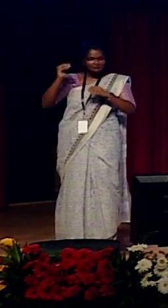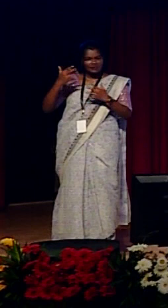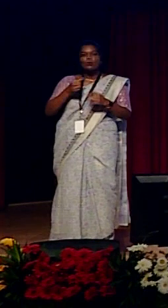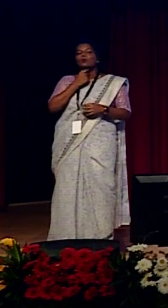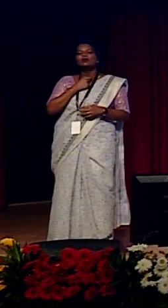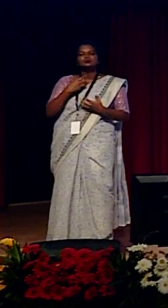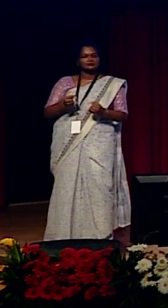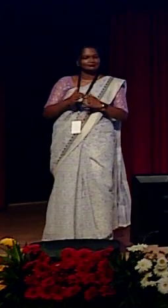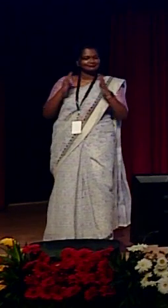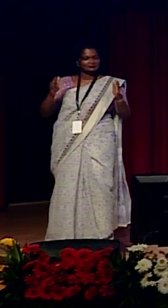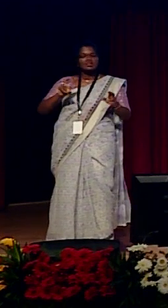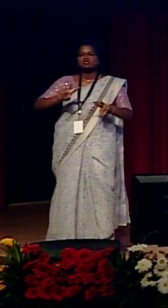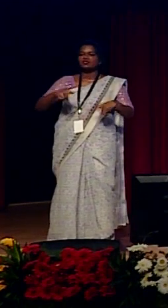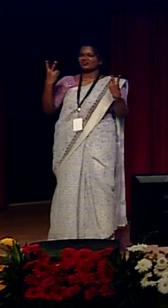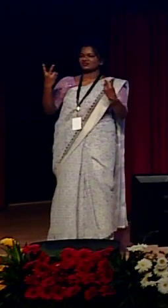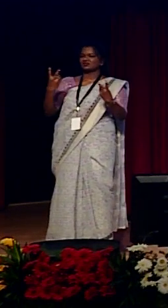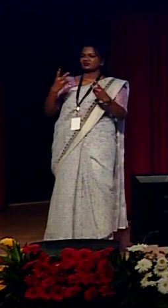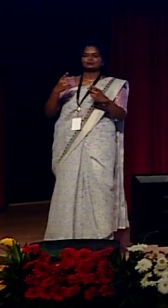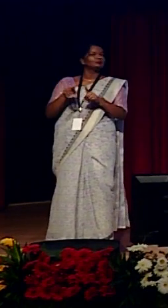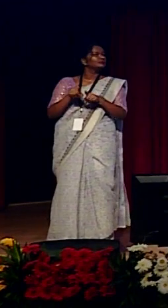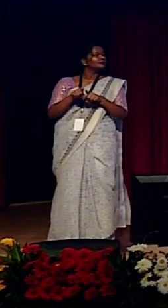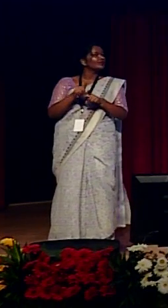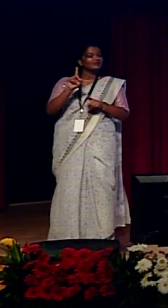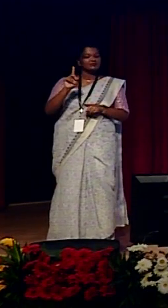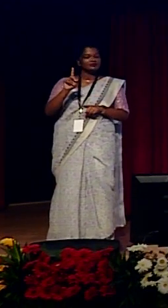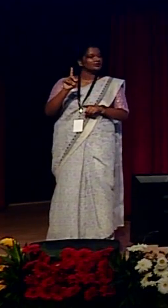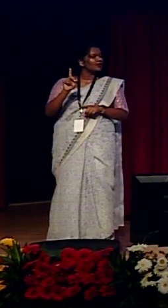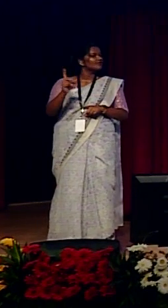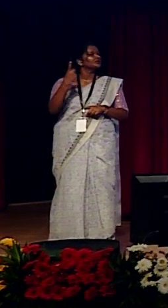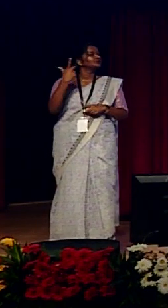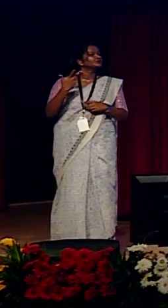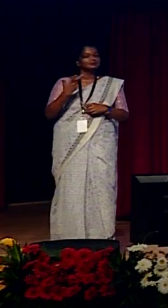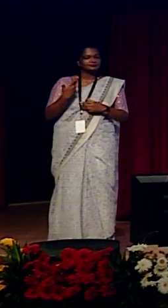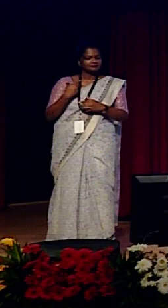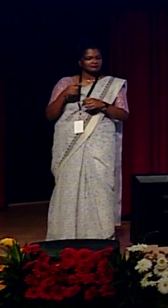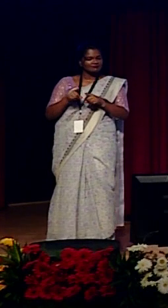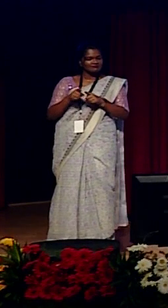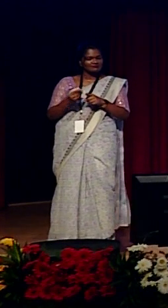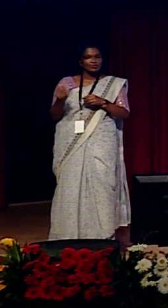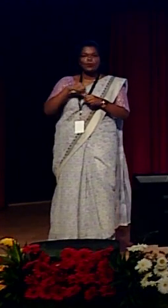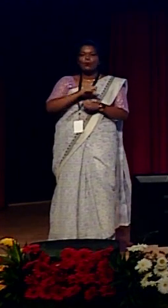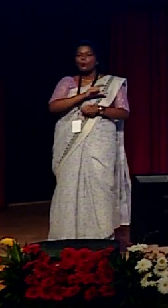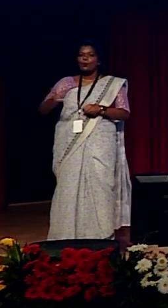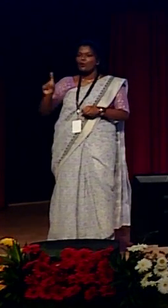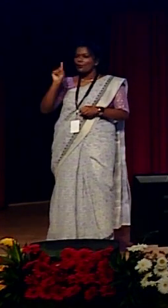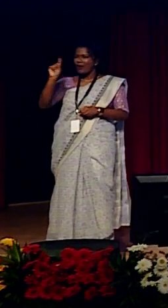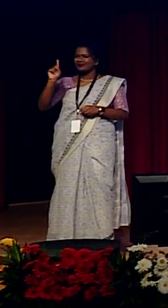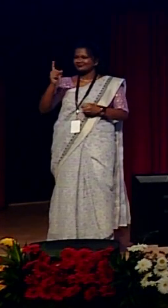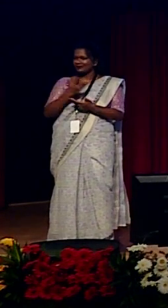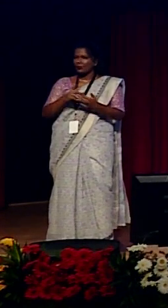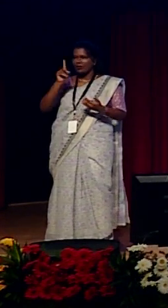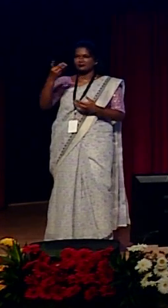voice assistant, it's all different pieces of tech. The first step for us is to integrate all of it into one